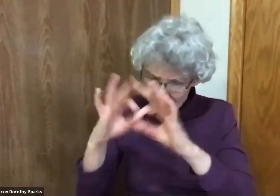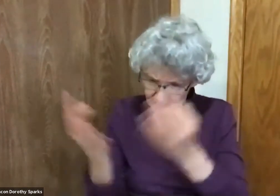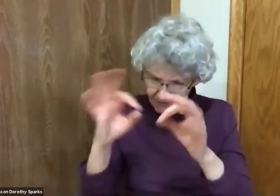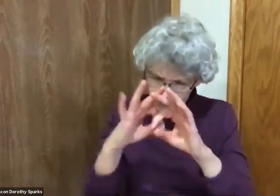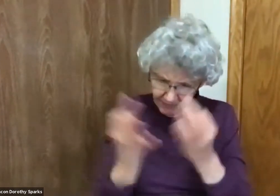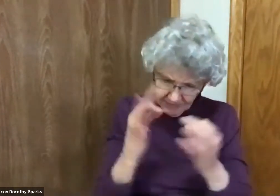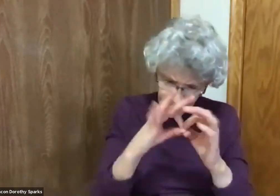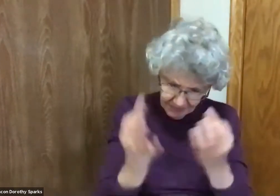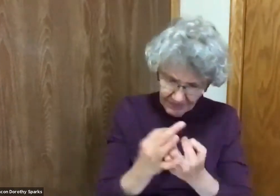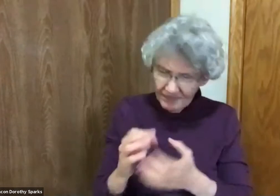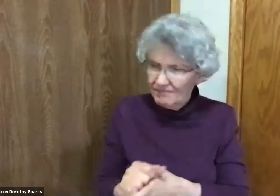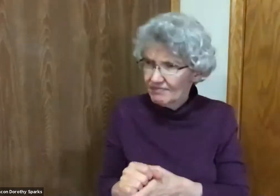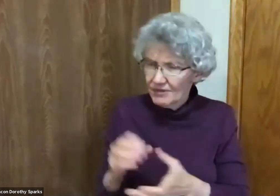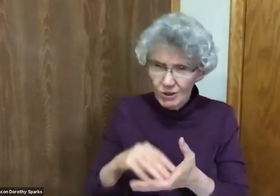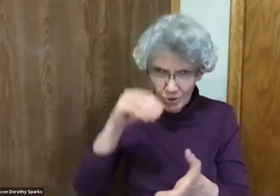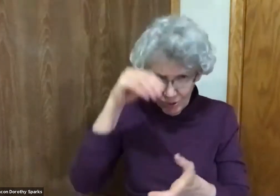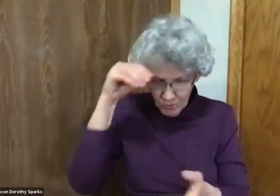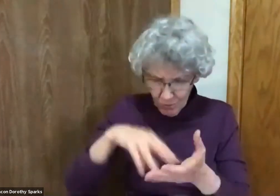their extended families,